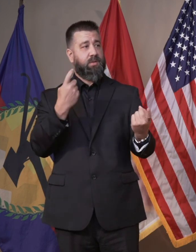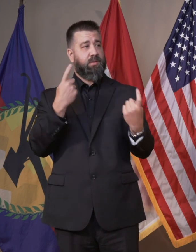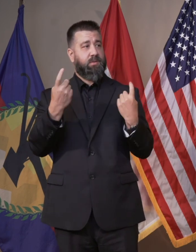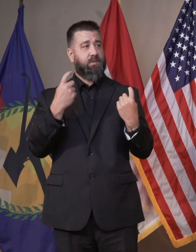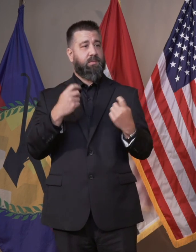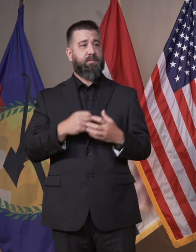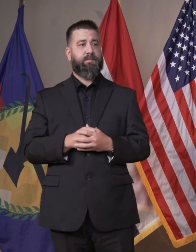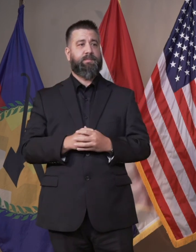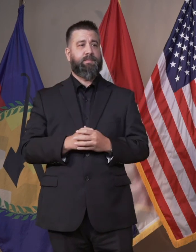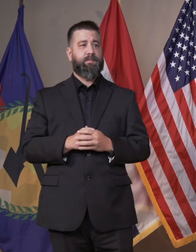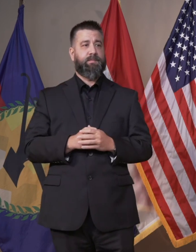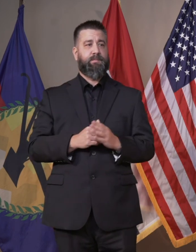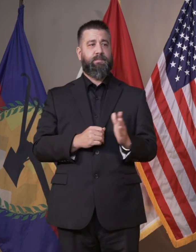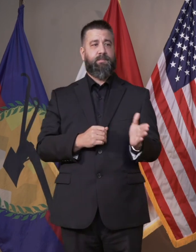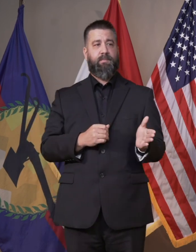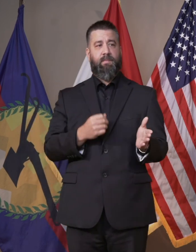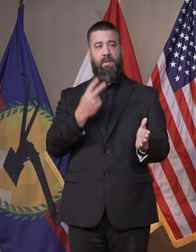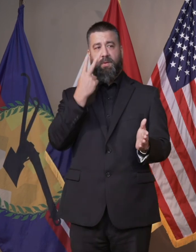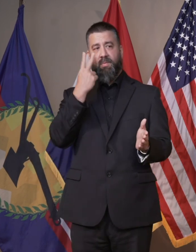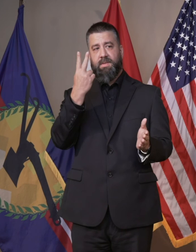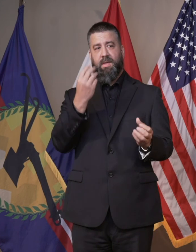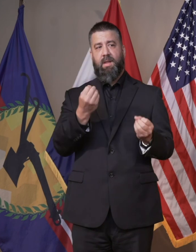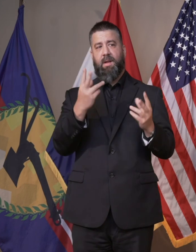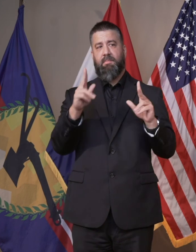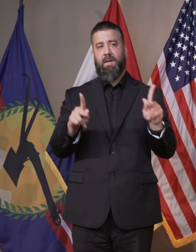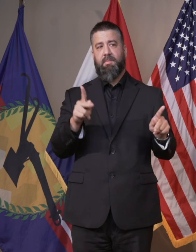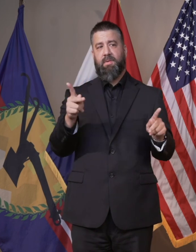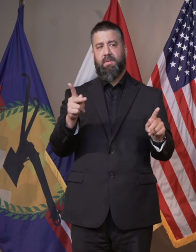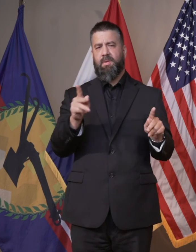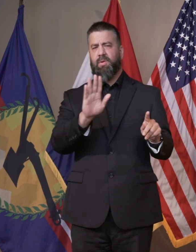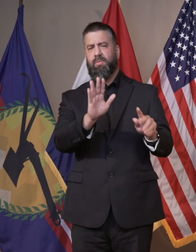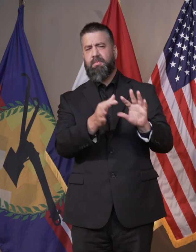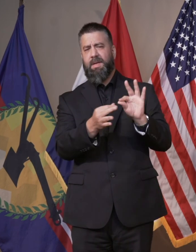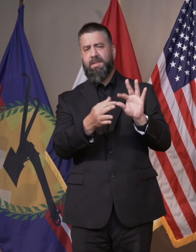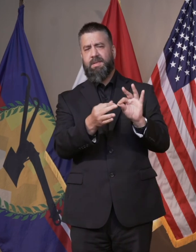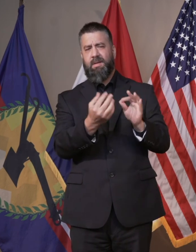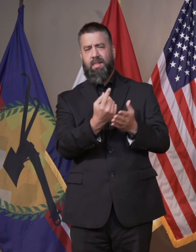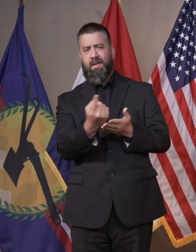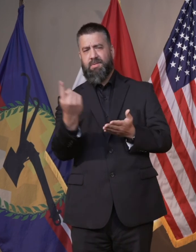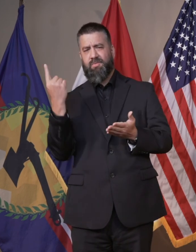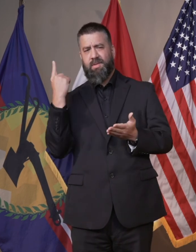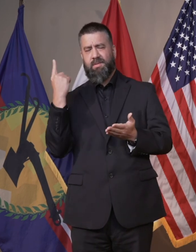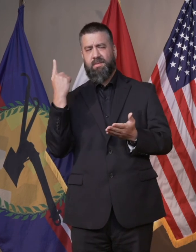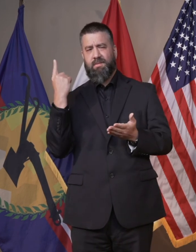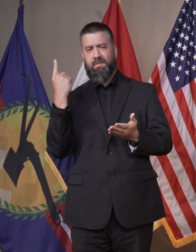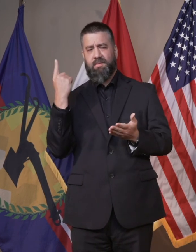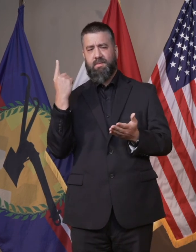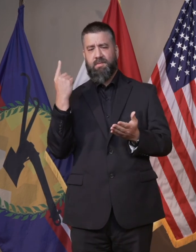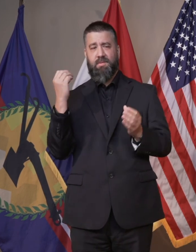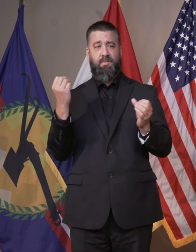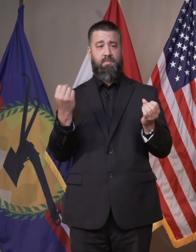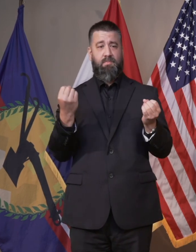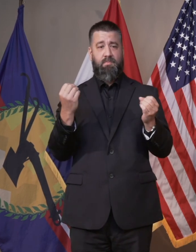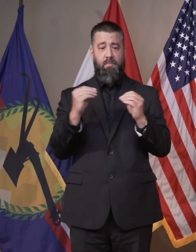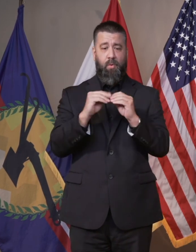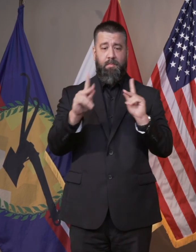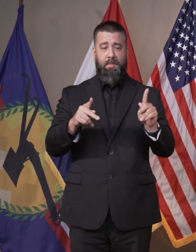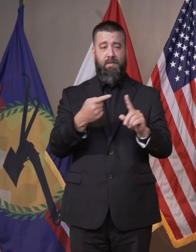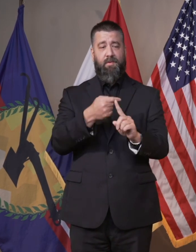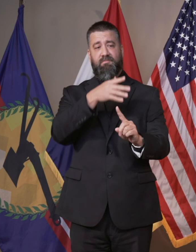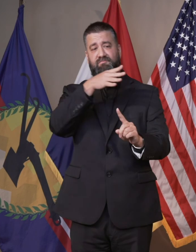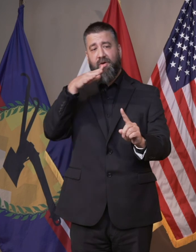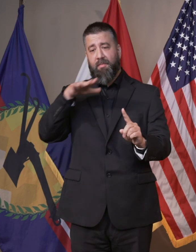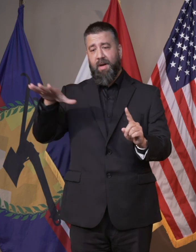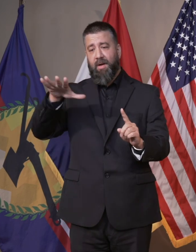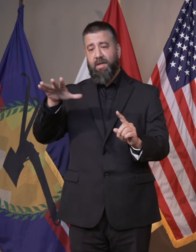Are we still seeing a lot of people, you mentioned last week, from more of the rural counties coming into St. Louis County to be hospitalized? Is that